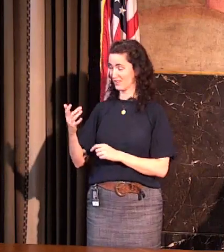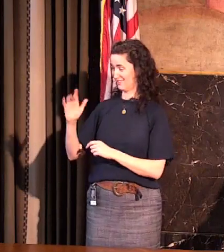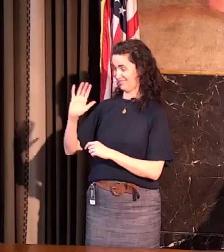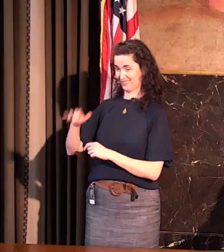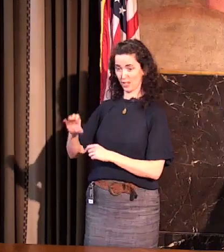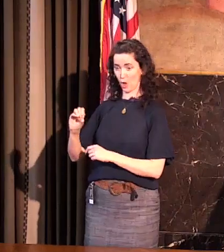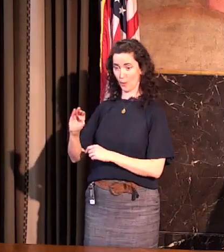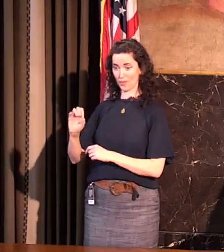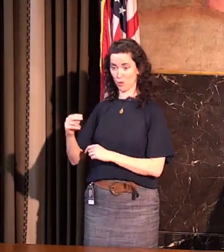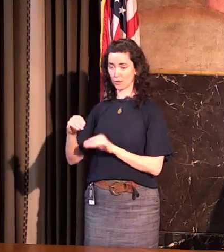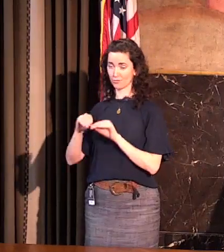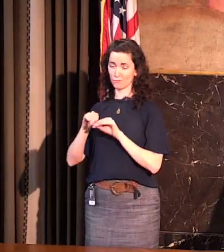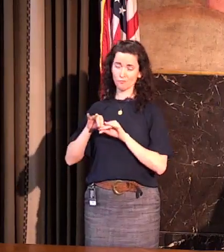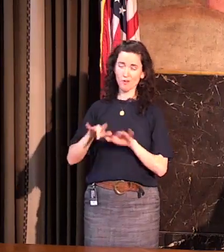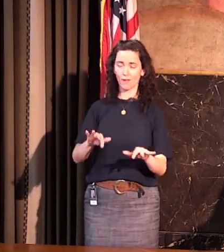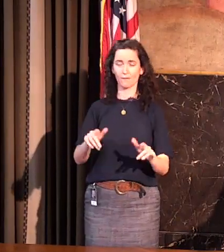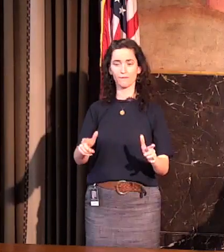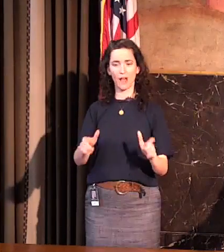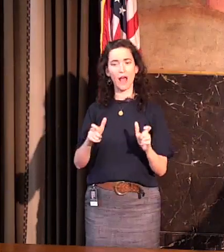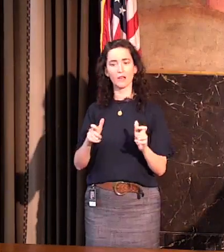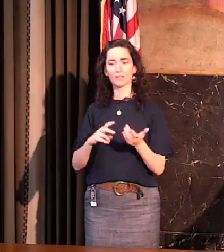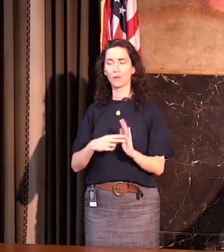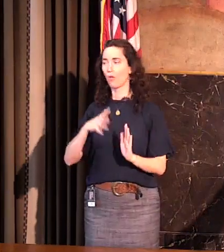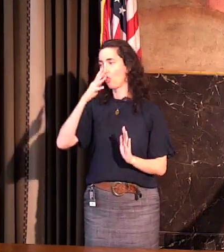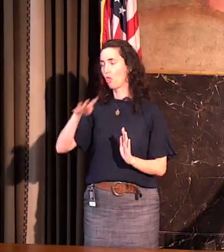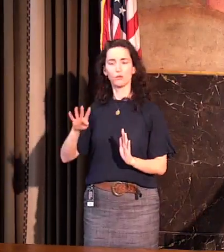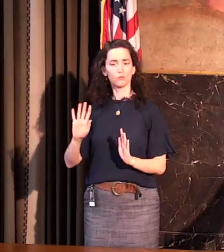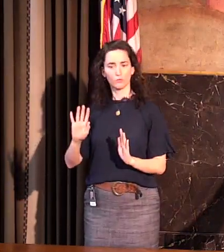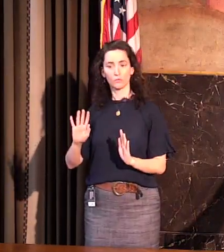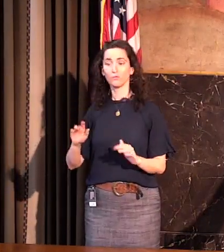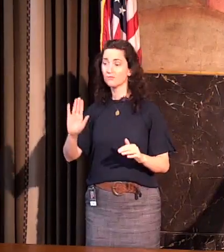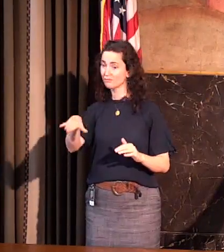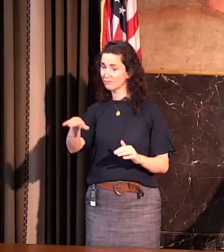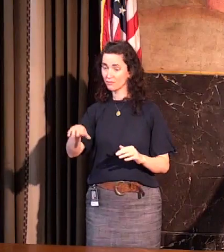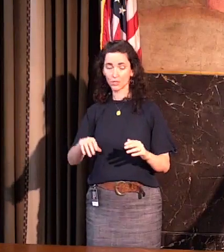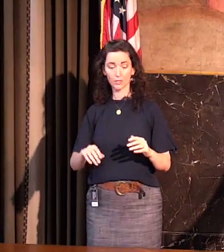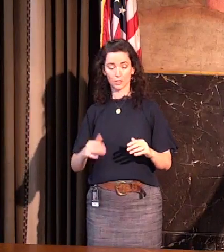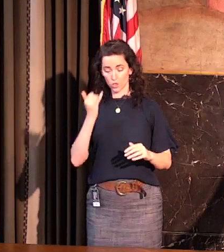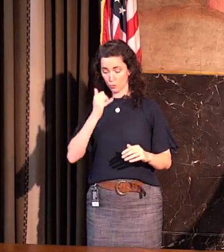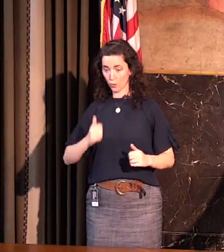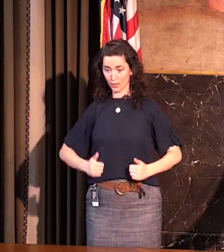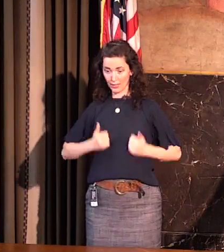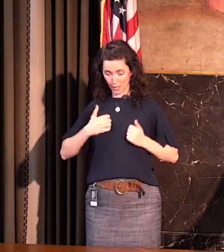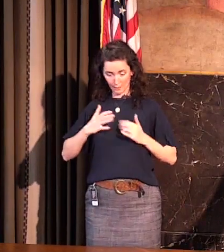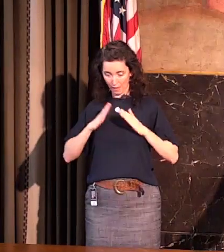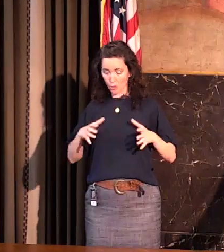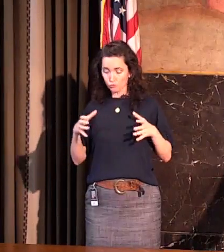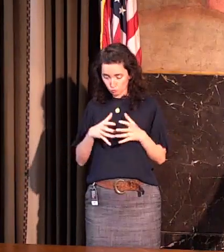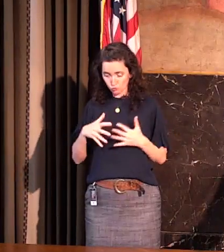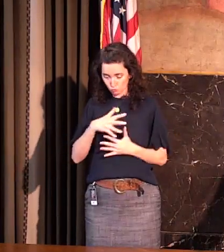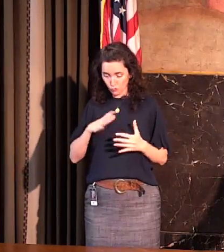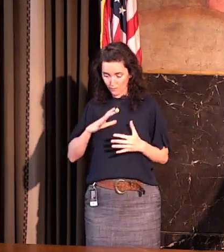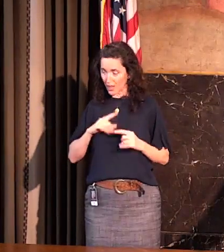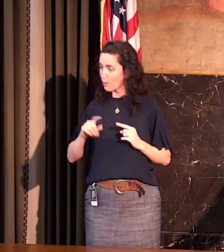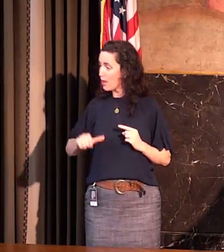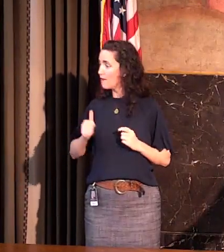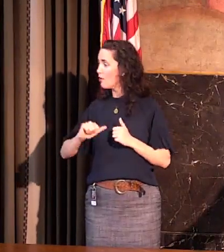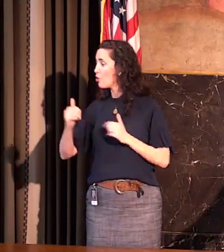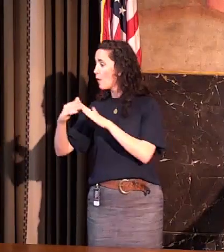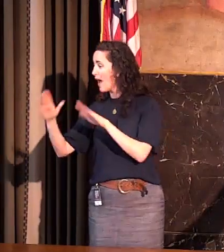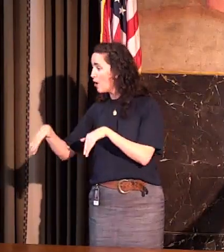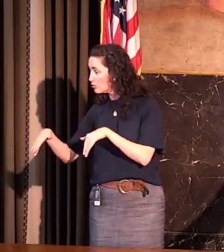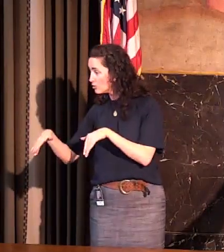taking place right now, and that gatherings with people outside of your household, indoors, unmasked, especially if